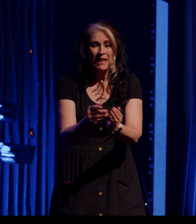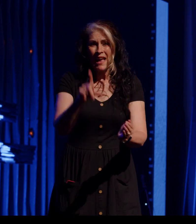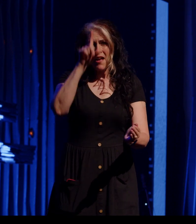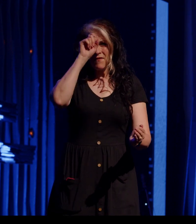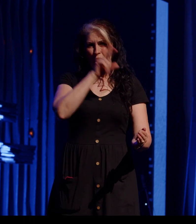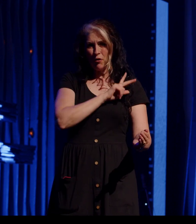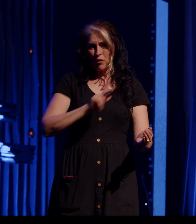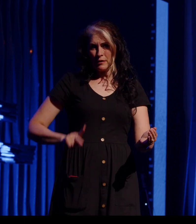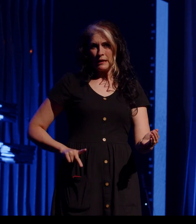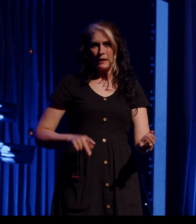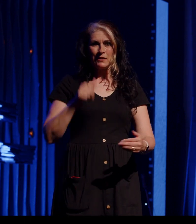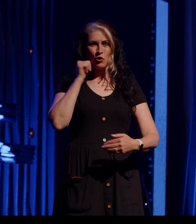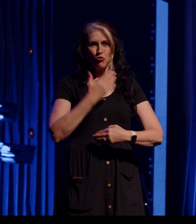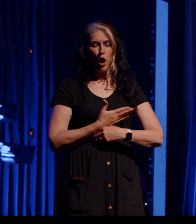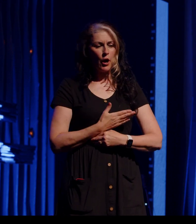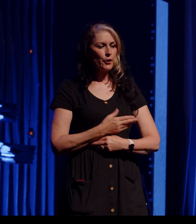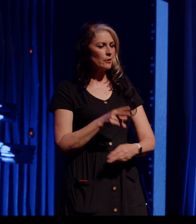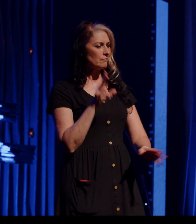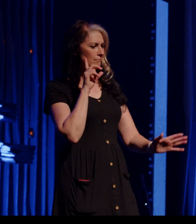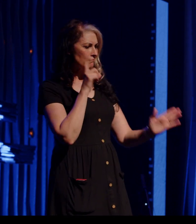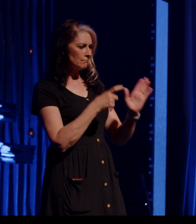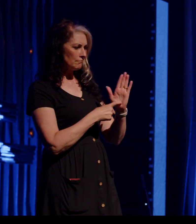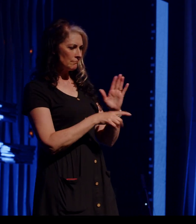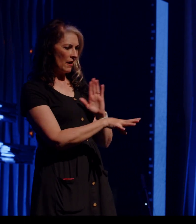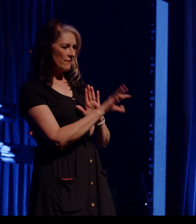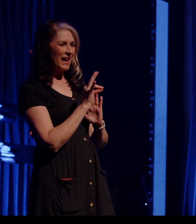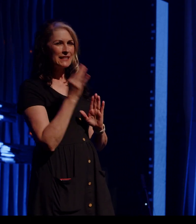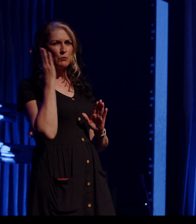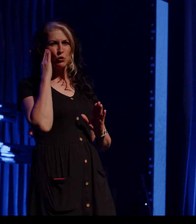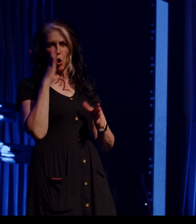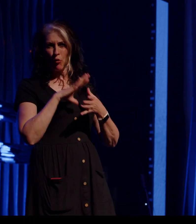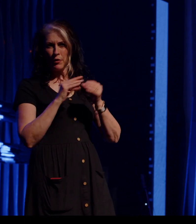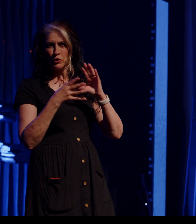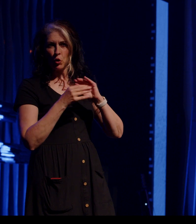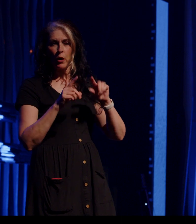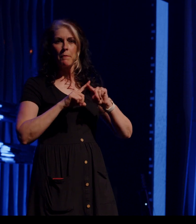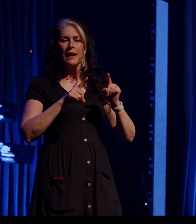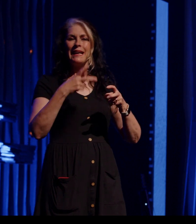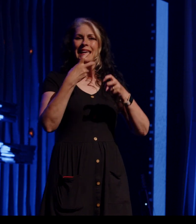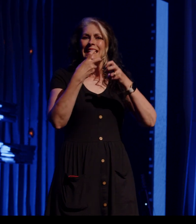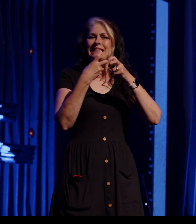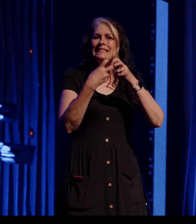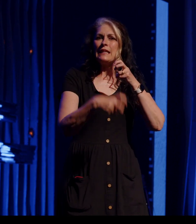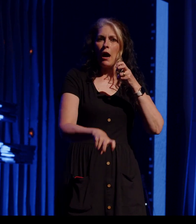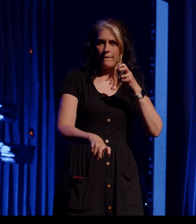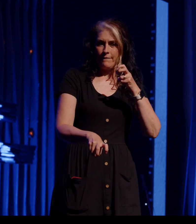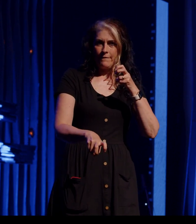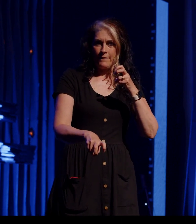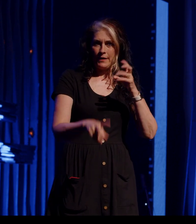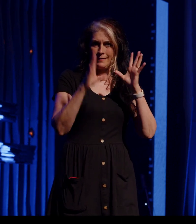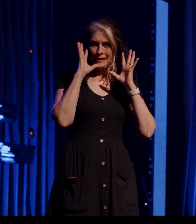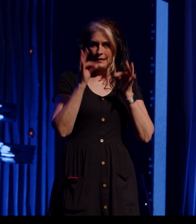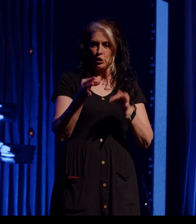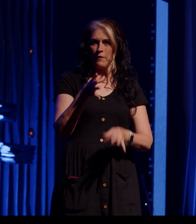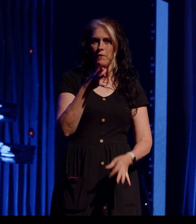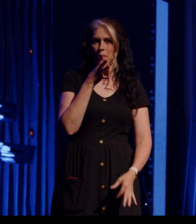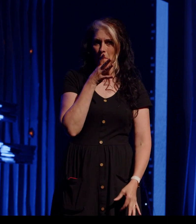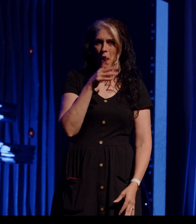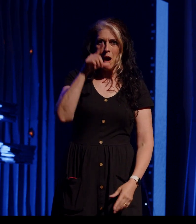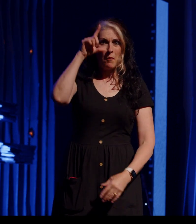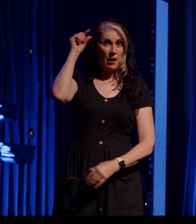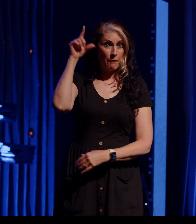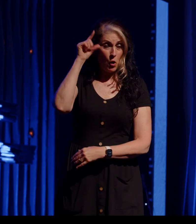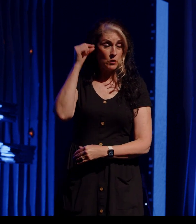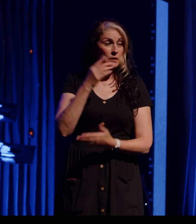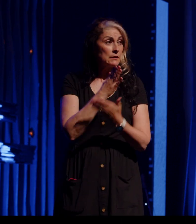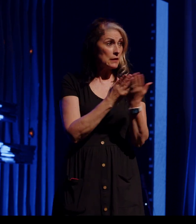know the story. But it had to be an incredible, difficult decision for her. And I know some